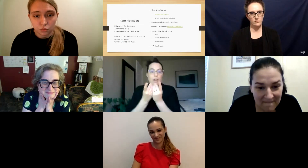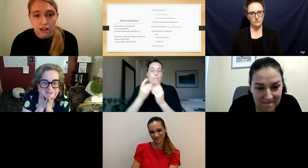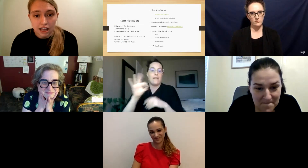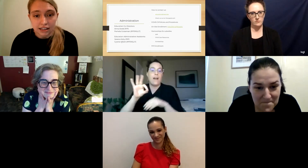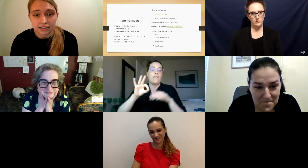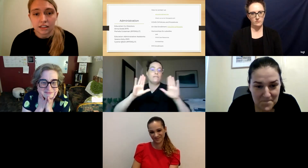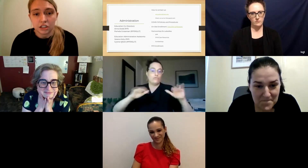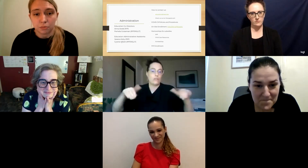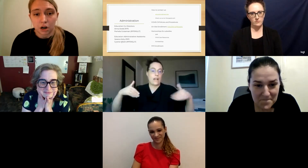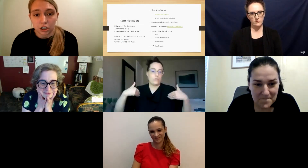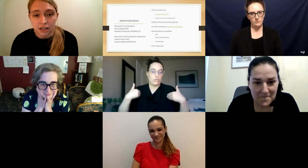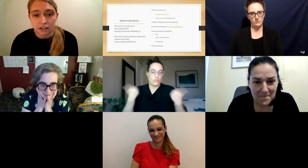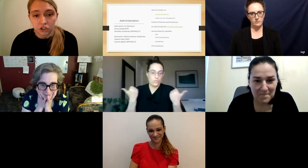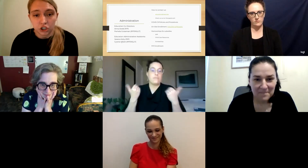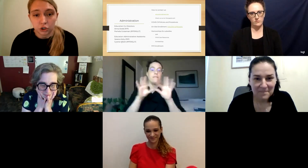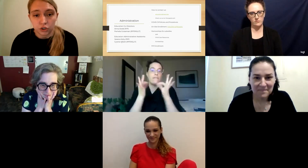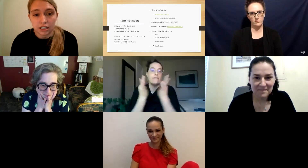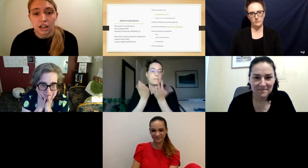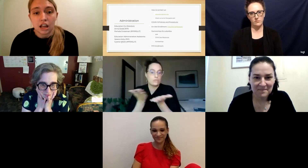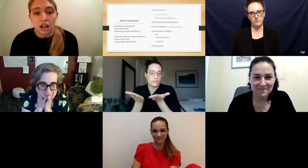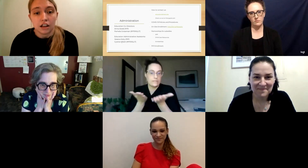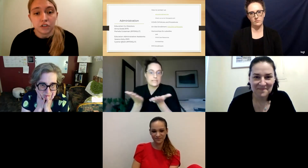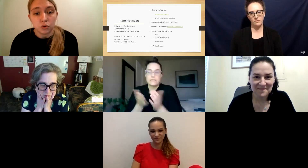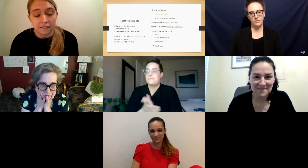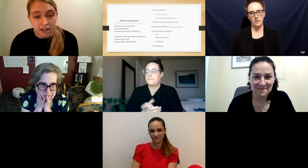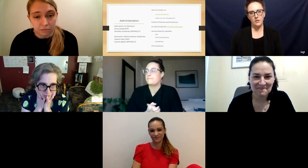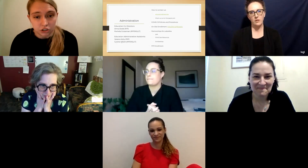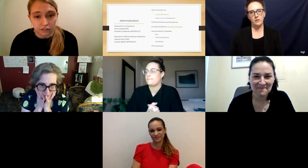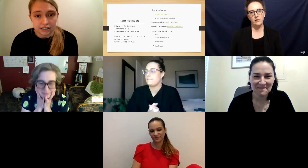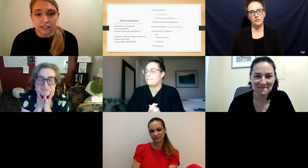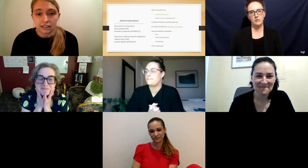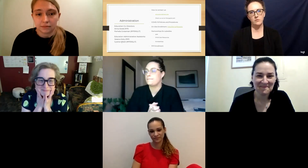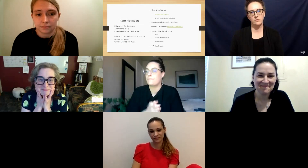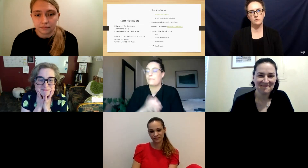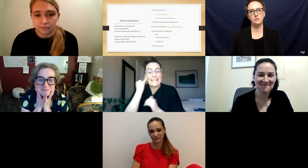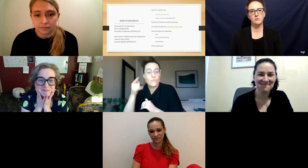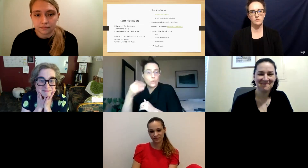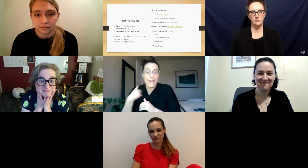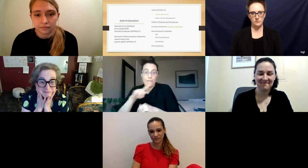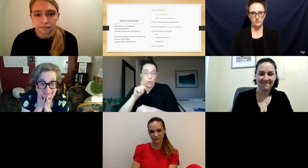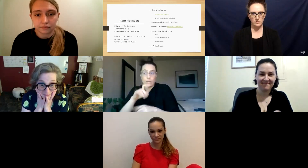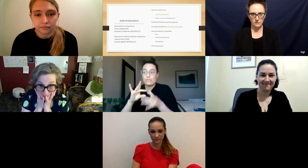as well as the Department of Children, of Youth and Family Services.